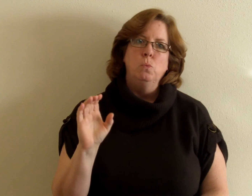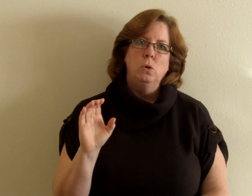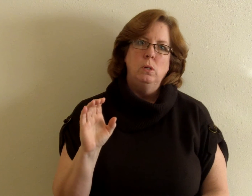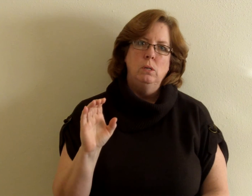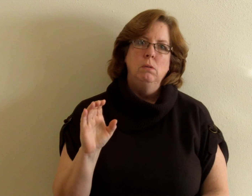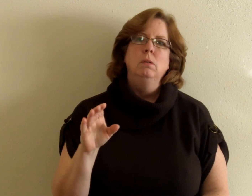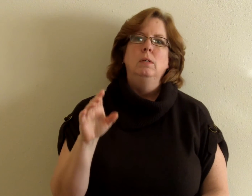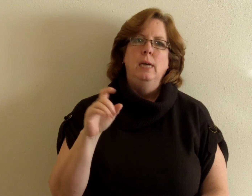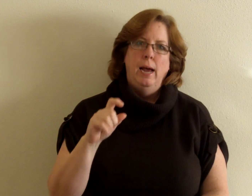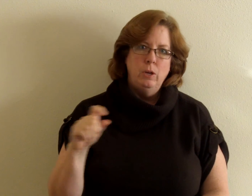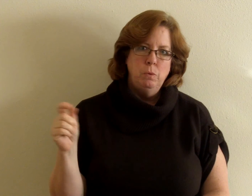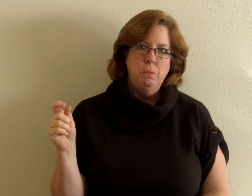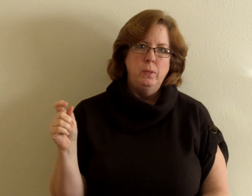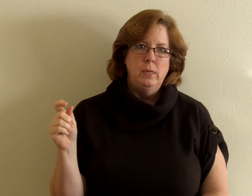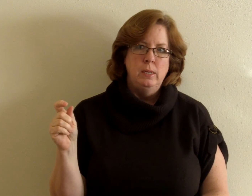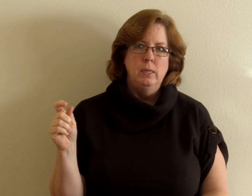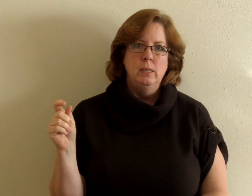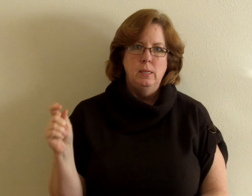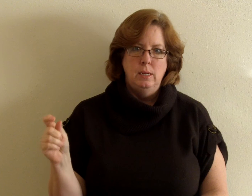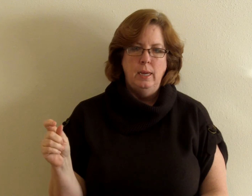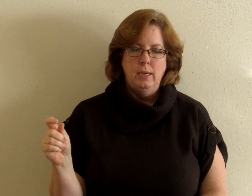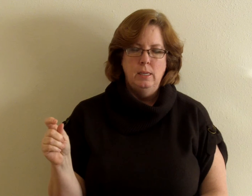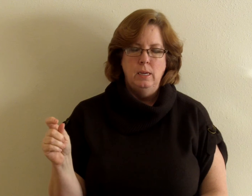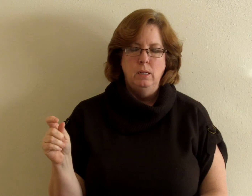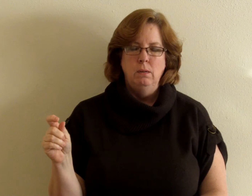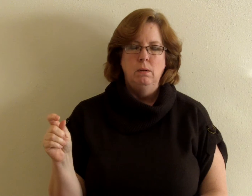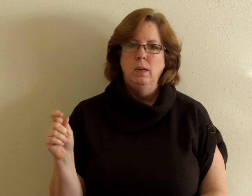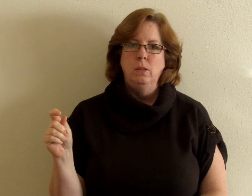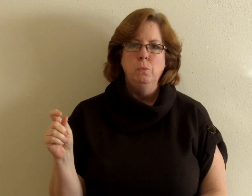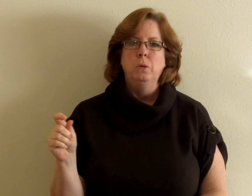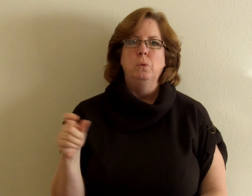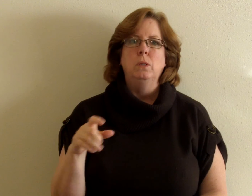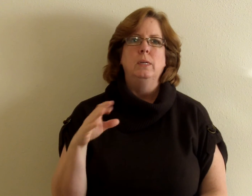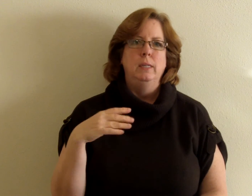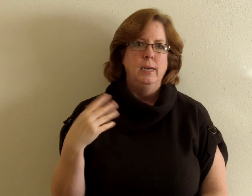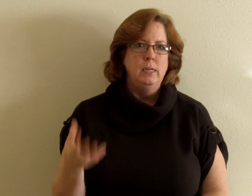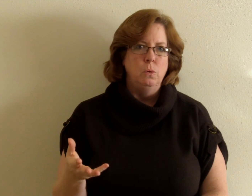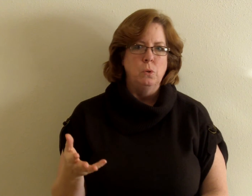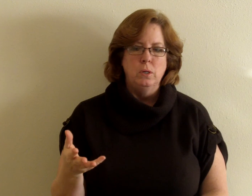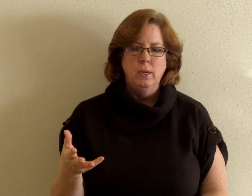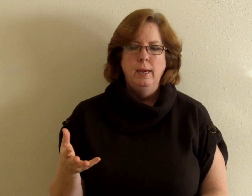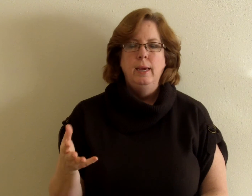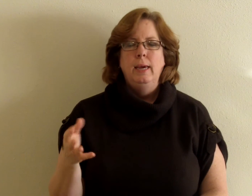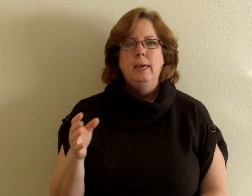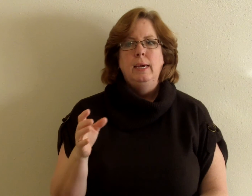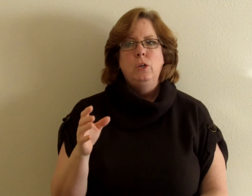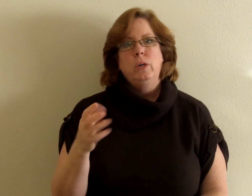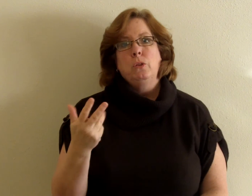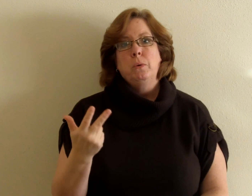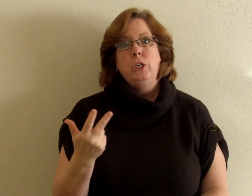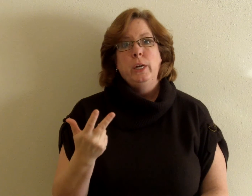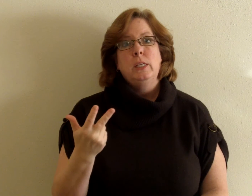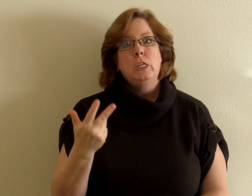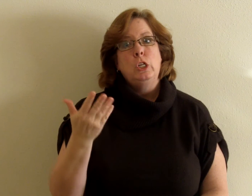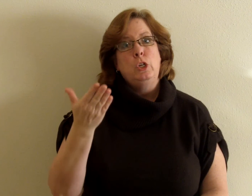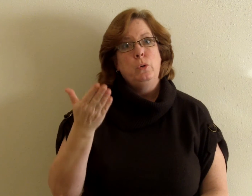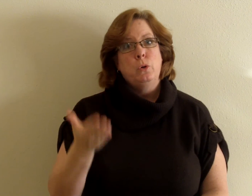world, how you would put these sentences in ASL, not in the real world, in the ideal world. You get 3 chances to do your